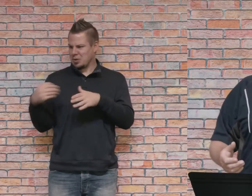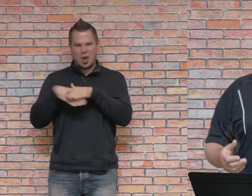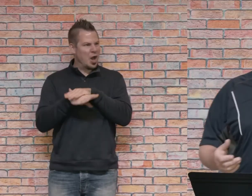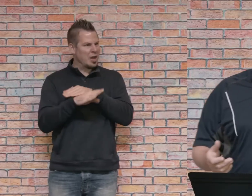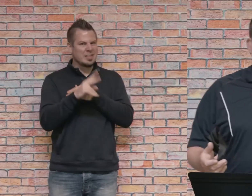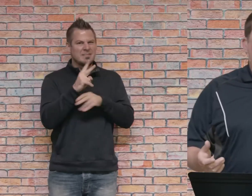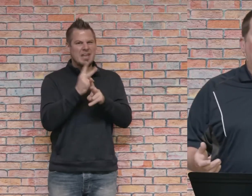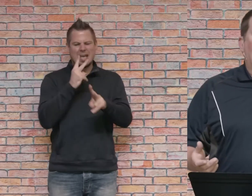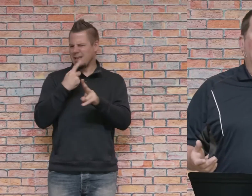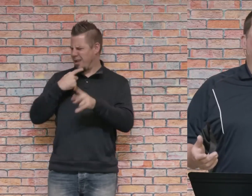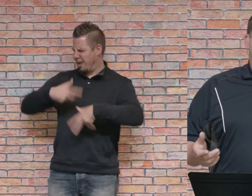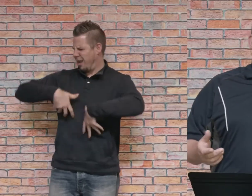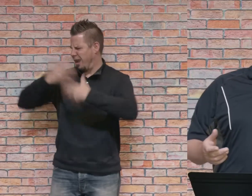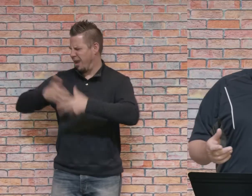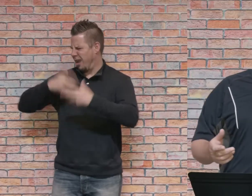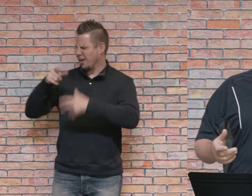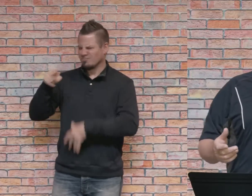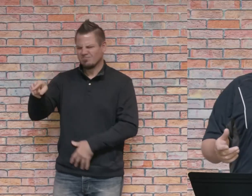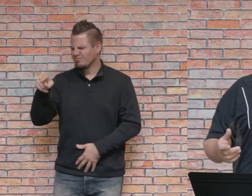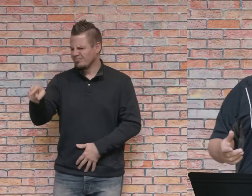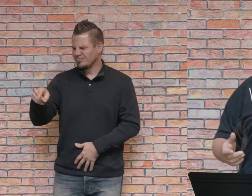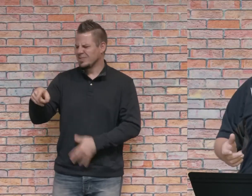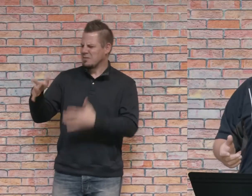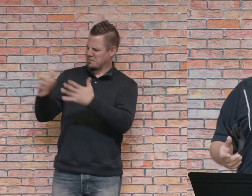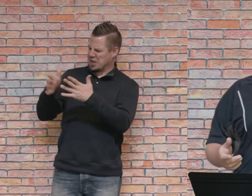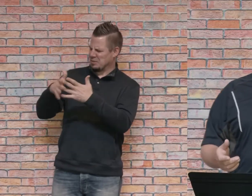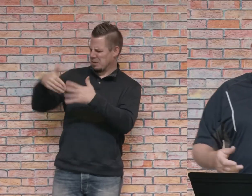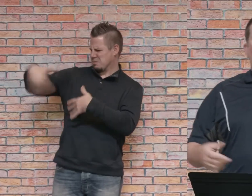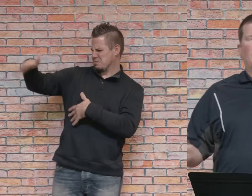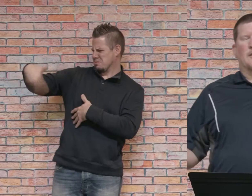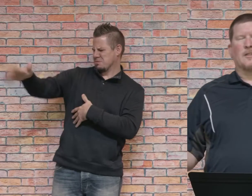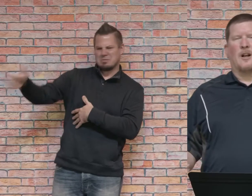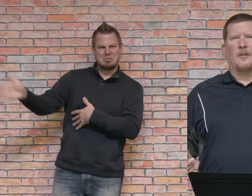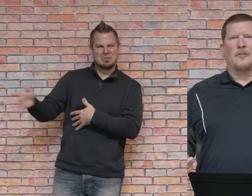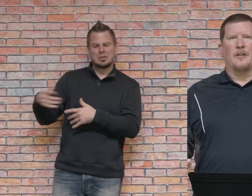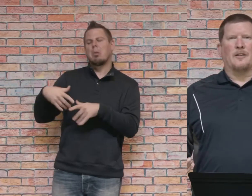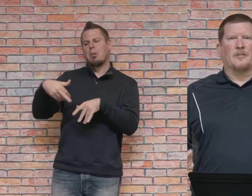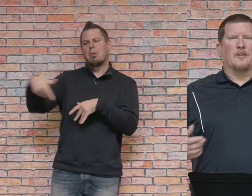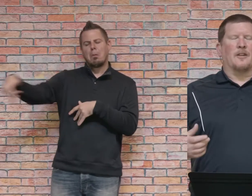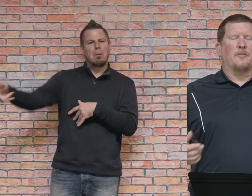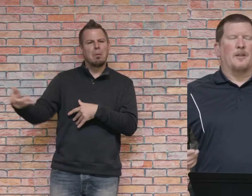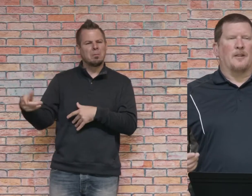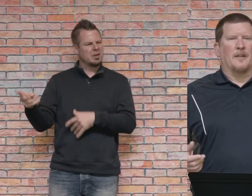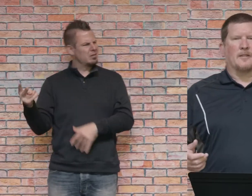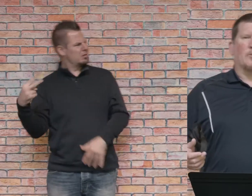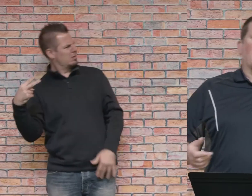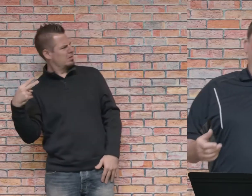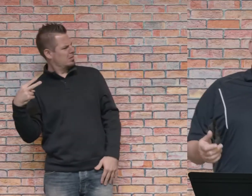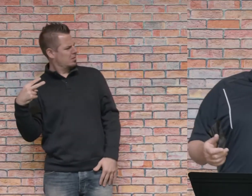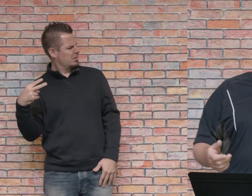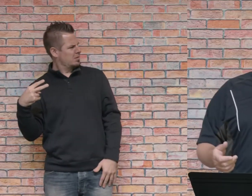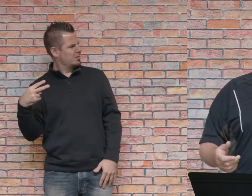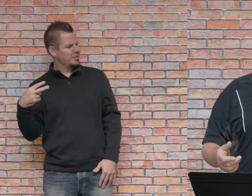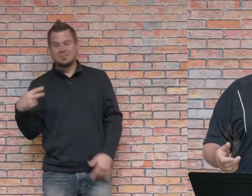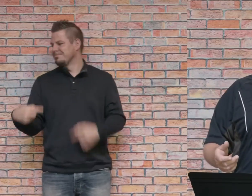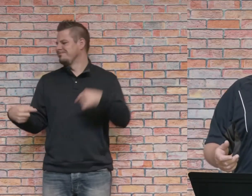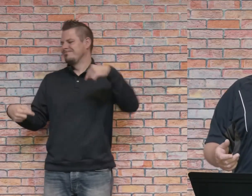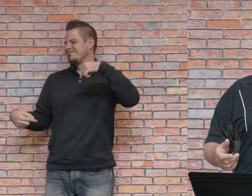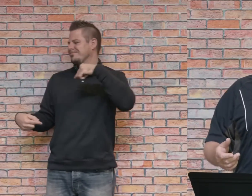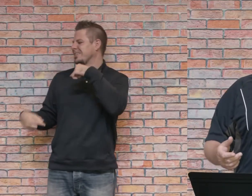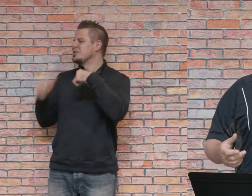all start screaming at him, saying, "Freshman, freshman, get off." So he gets off, and he's looking at me, and they said, "Well, he's not really a